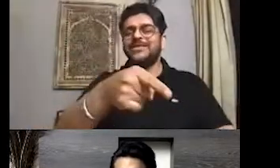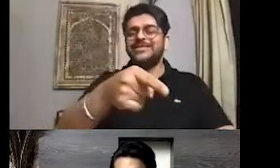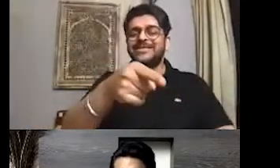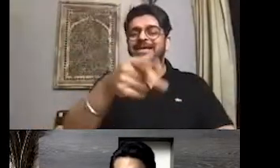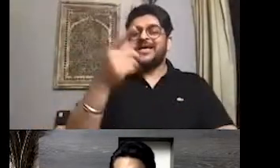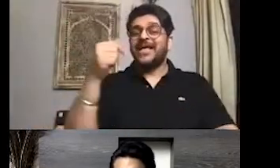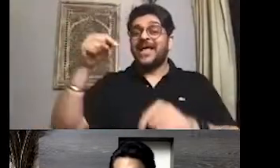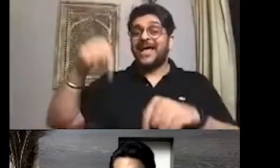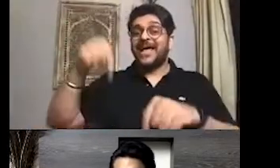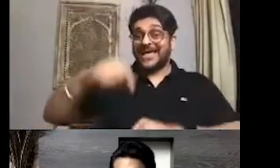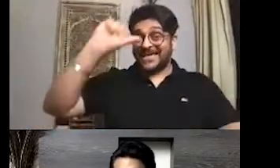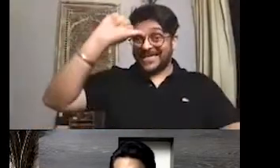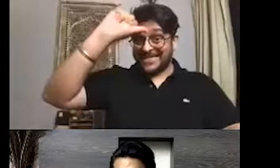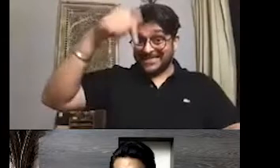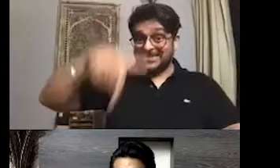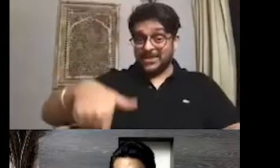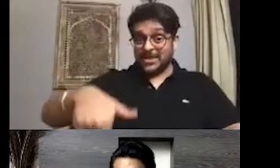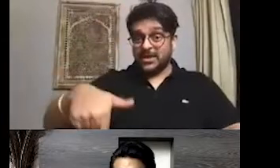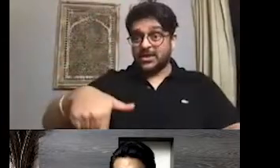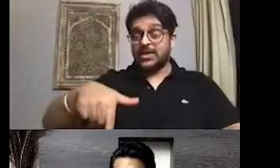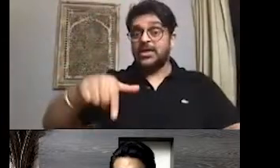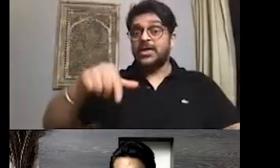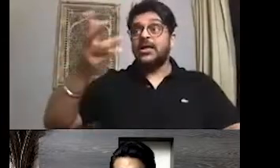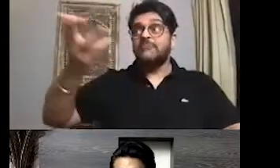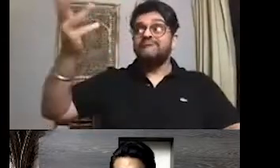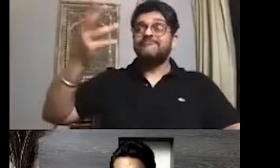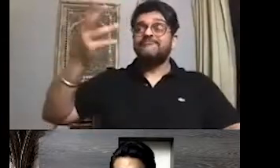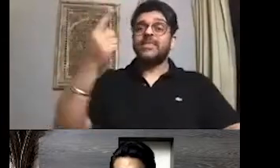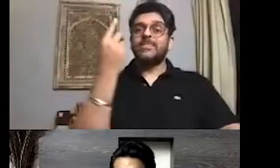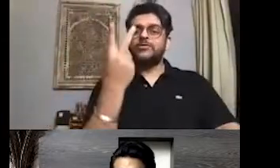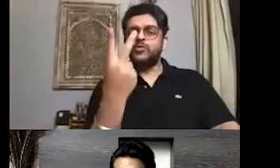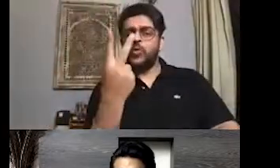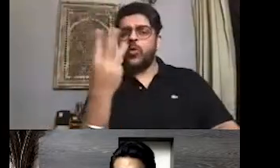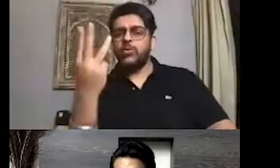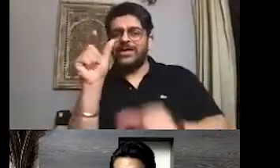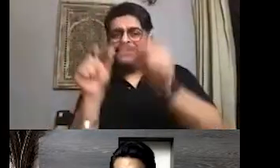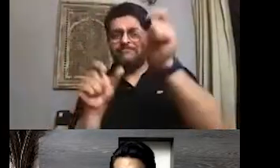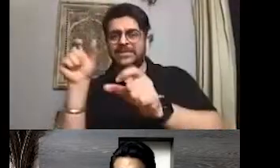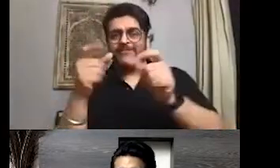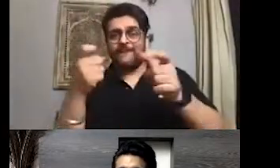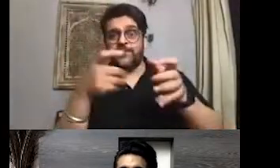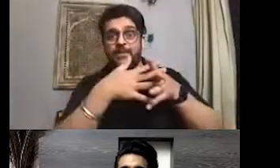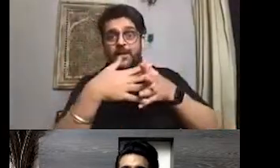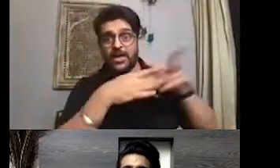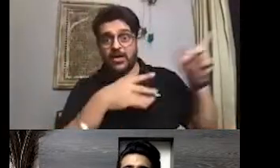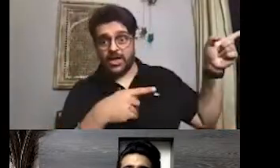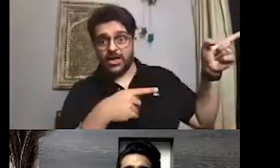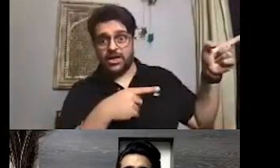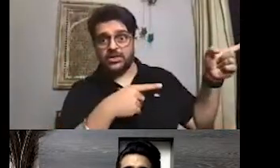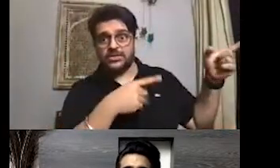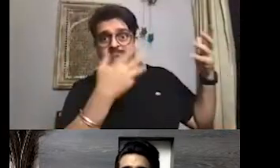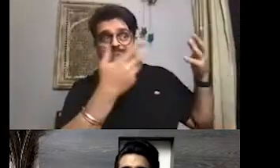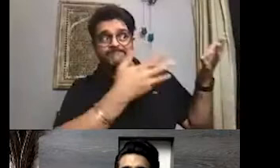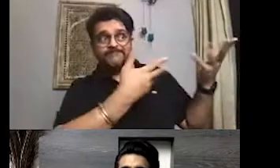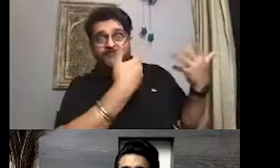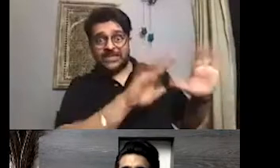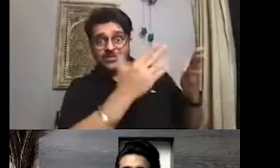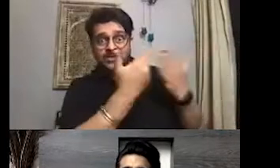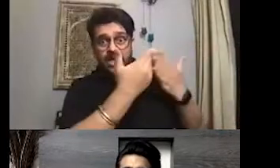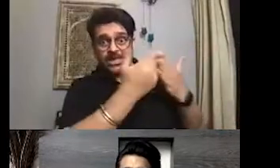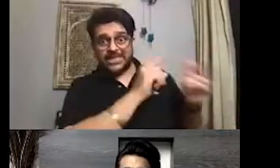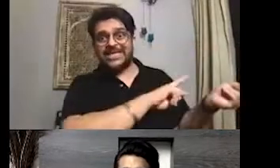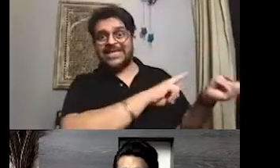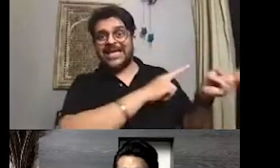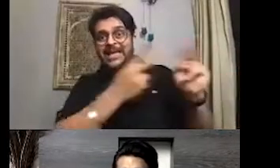better than Indian Sign Language, or Indian Sign Language is better than American Sign Language? So there are 2 or 3 people